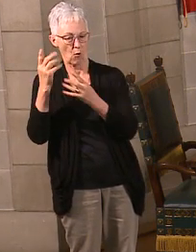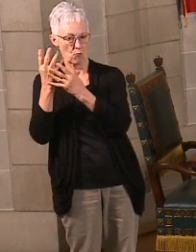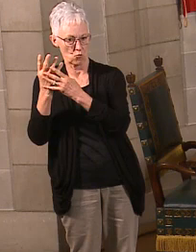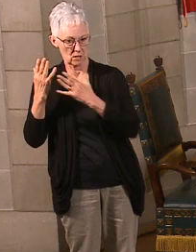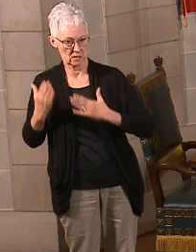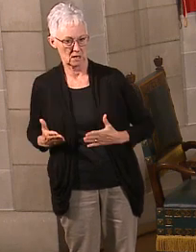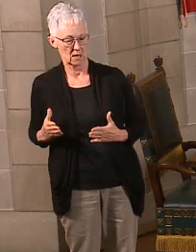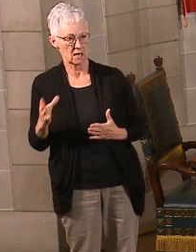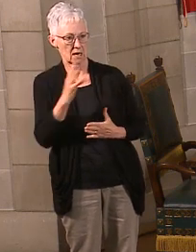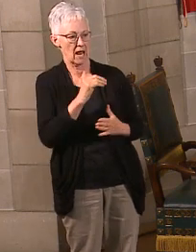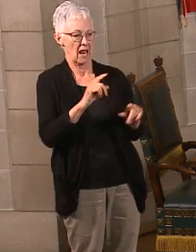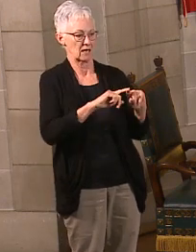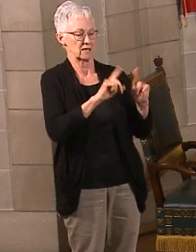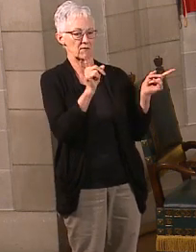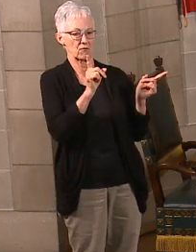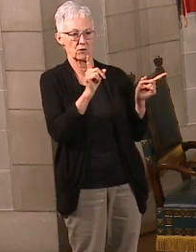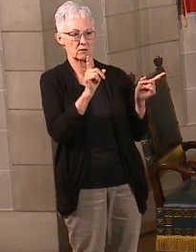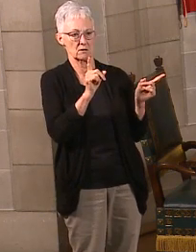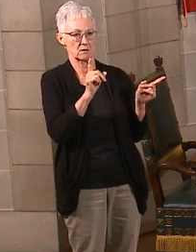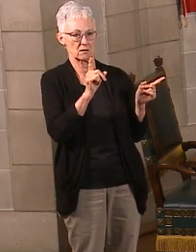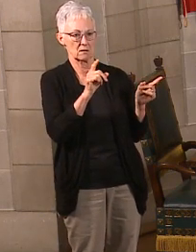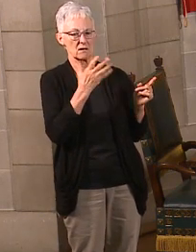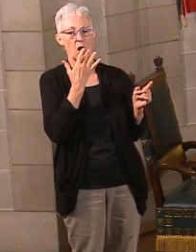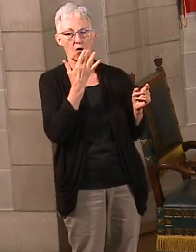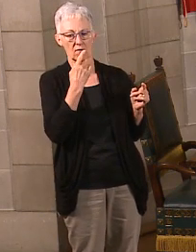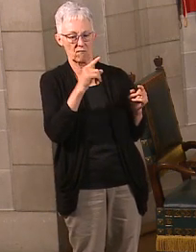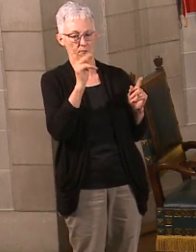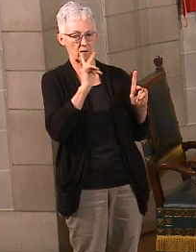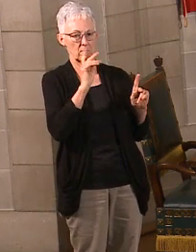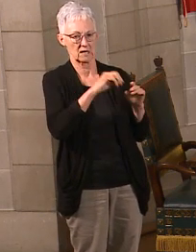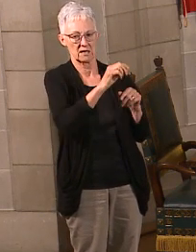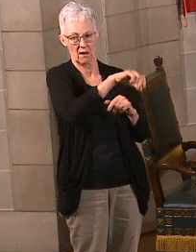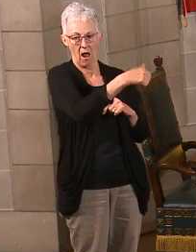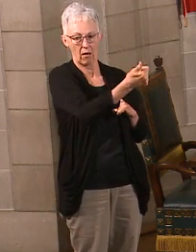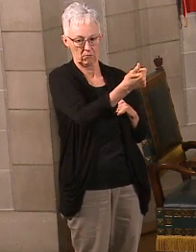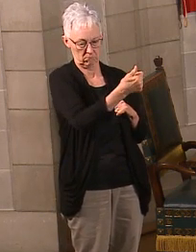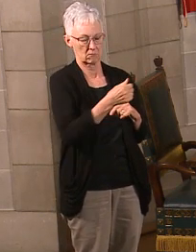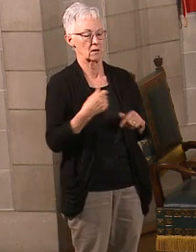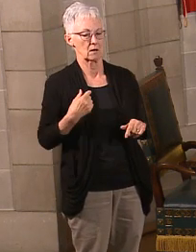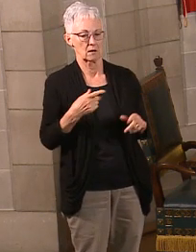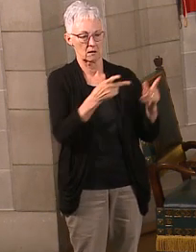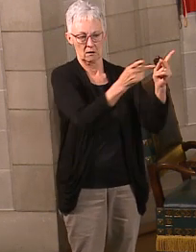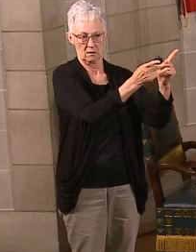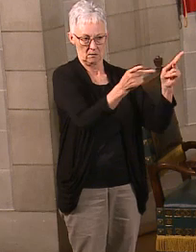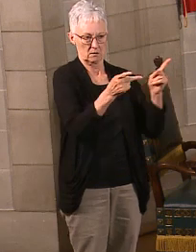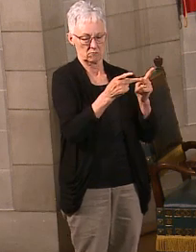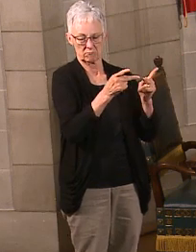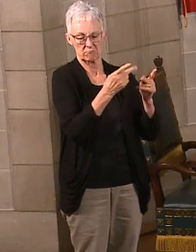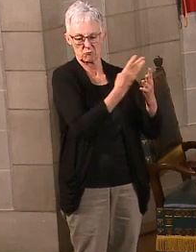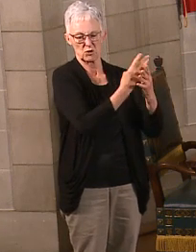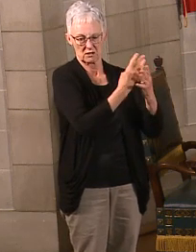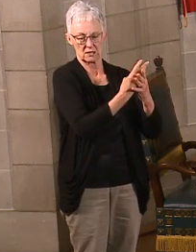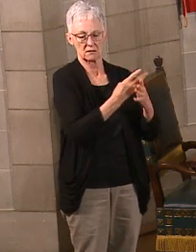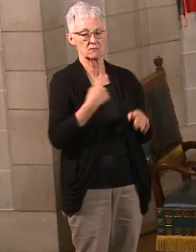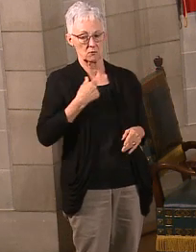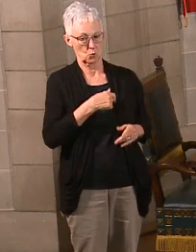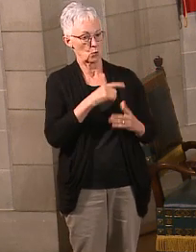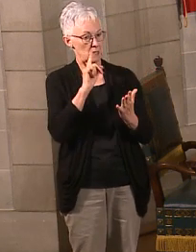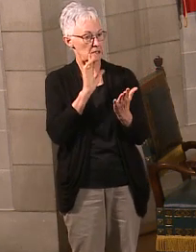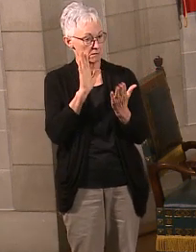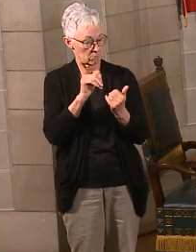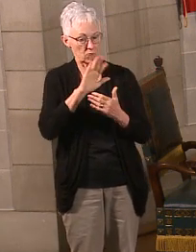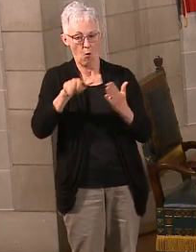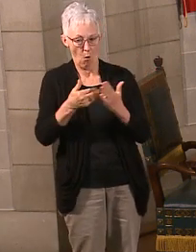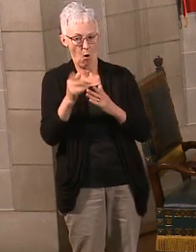masks for the people that are in the rest of our prisons. And we're expecting everyone to wear those masks when they're outside of their cell,